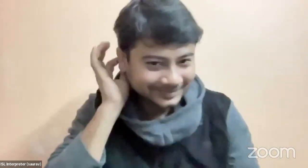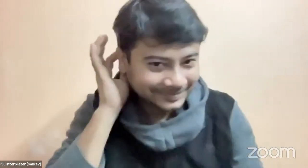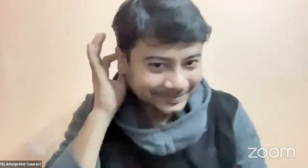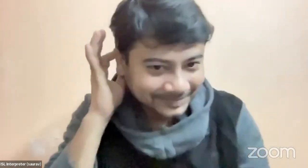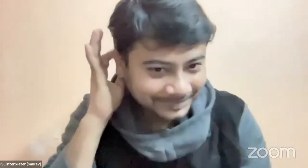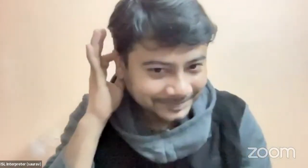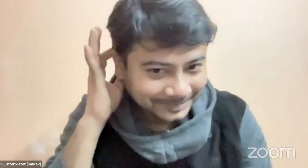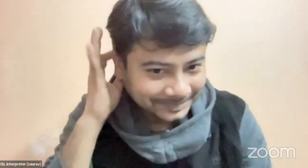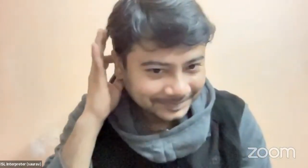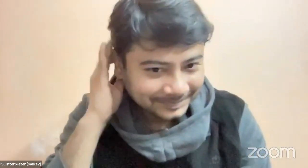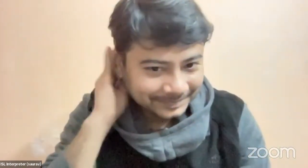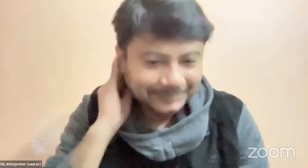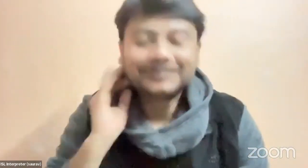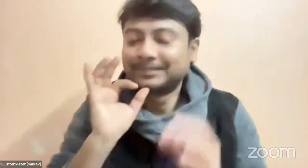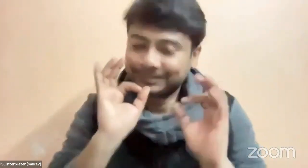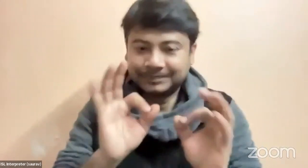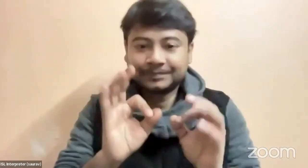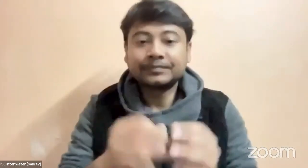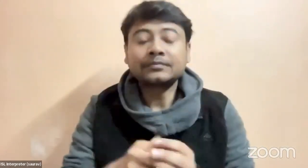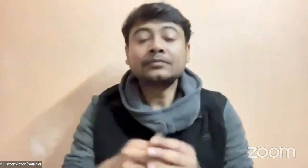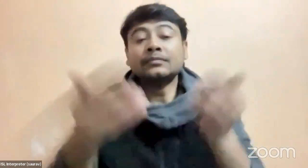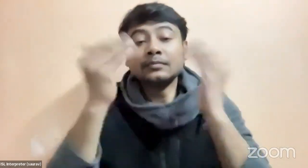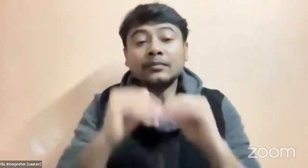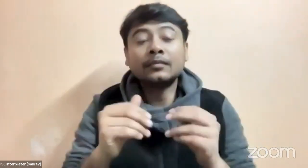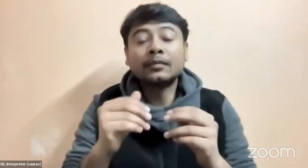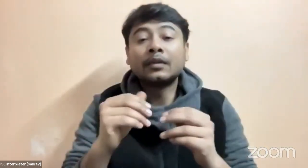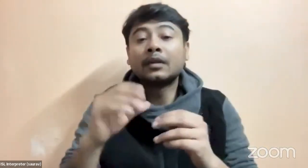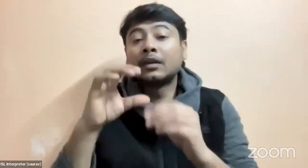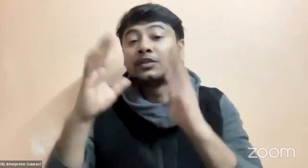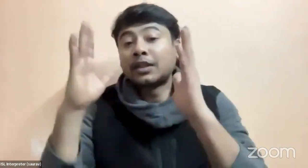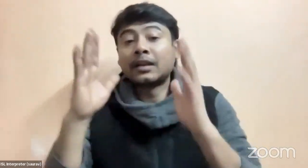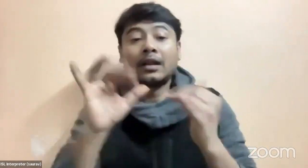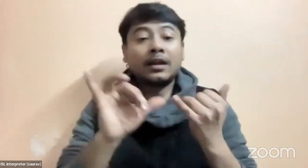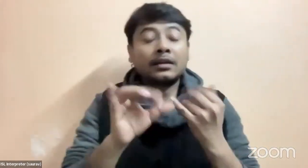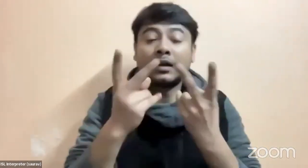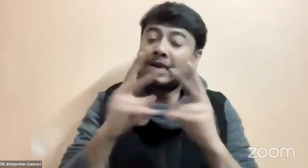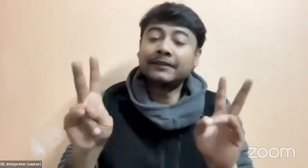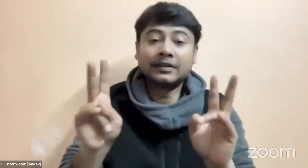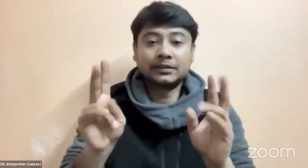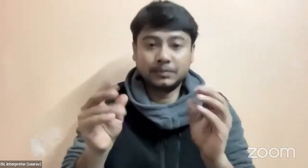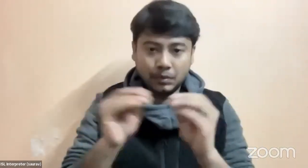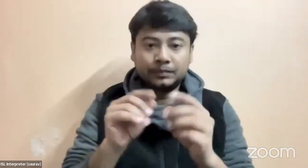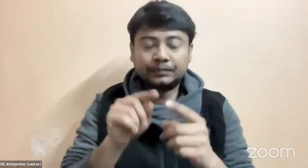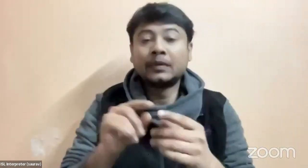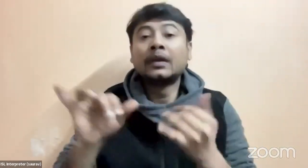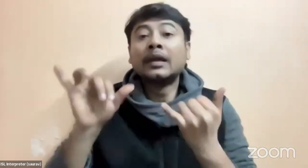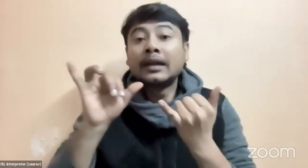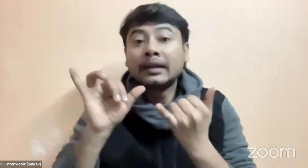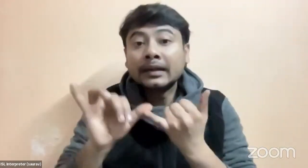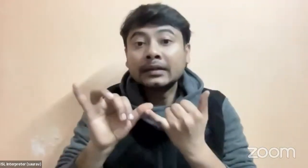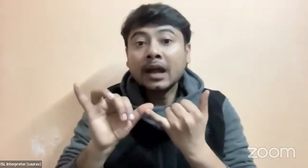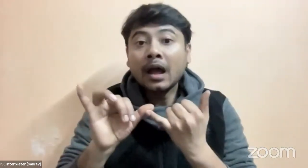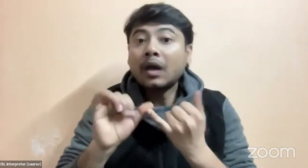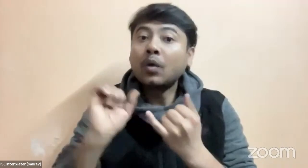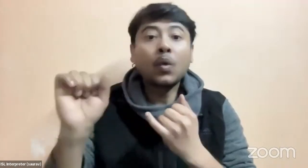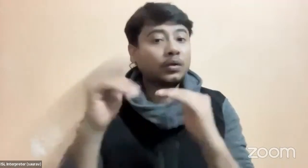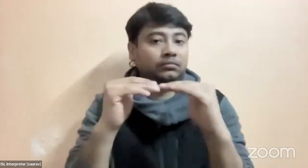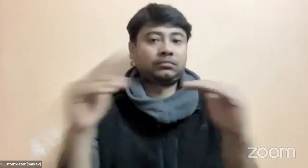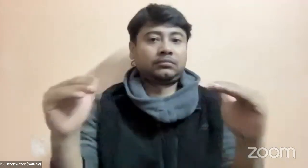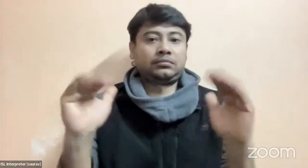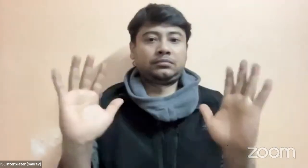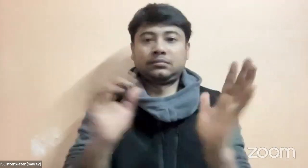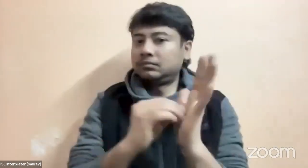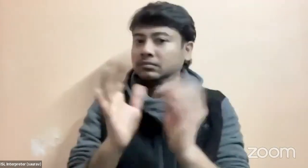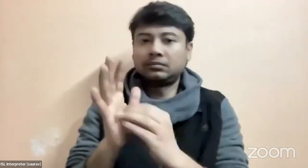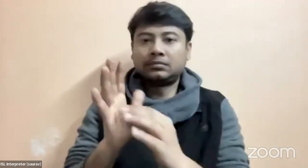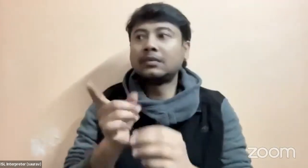Krishna is impartial. He will not favor anybody more favorably, unfavorably, no. However you